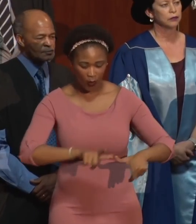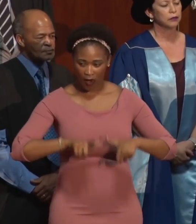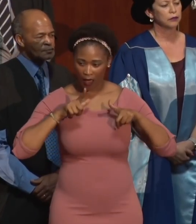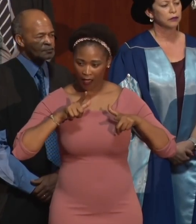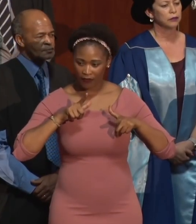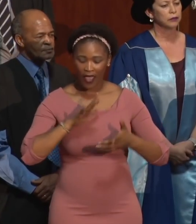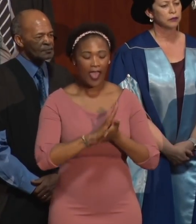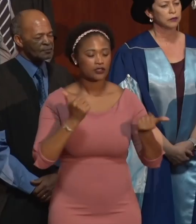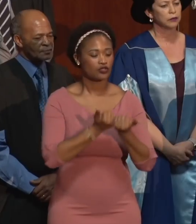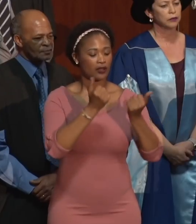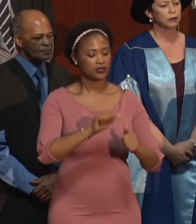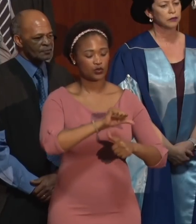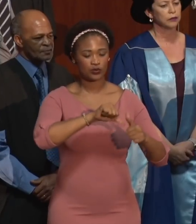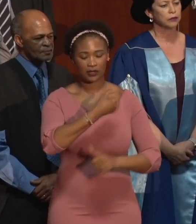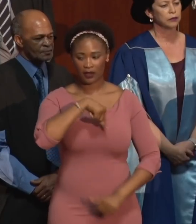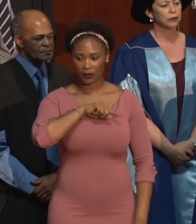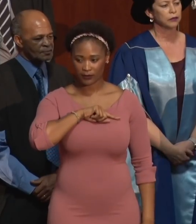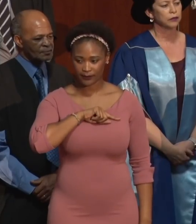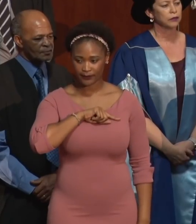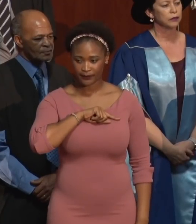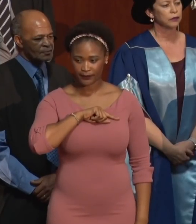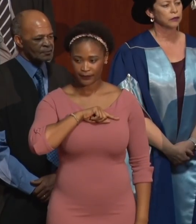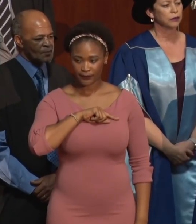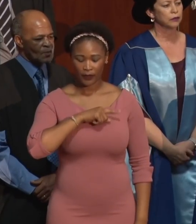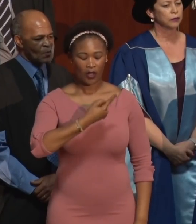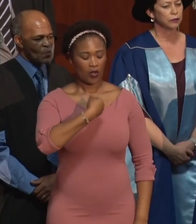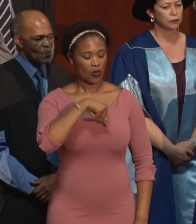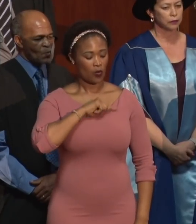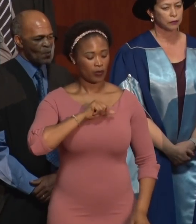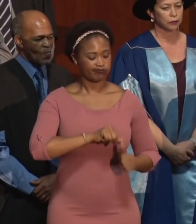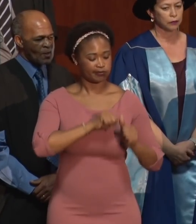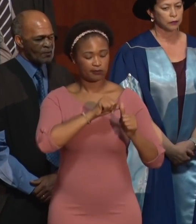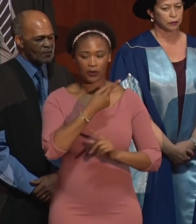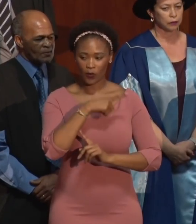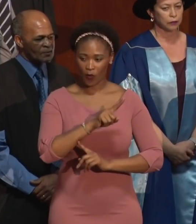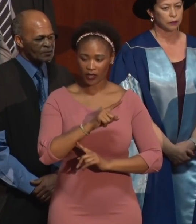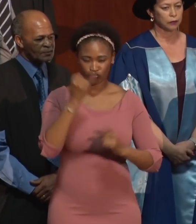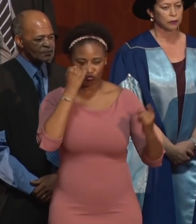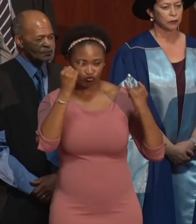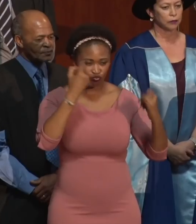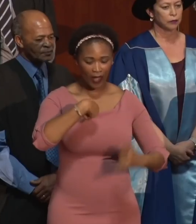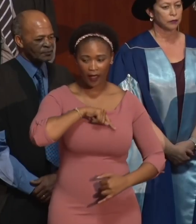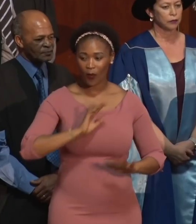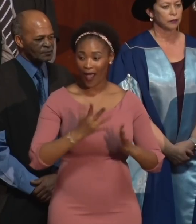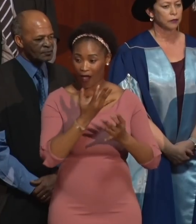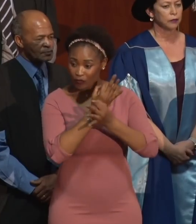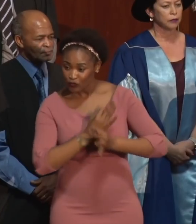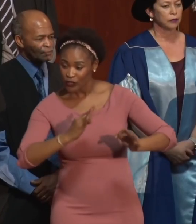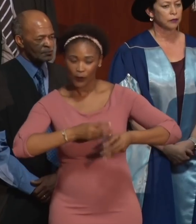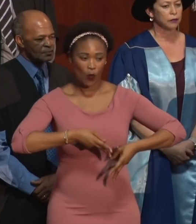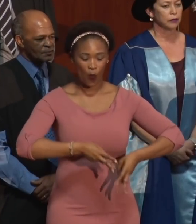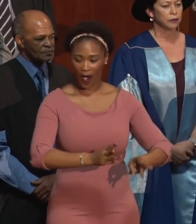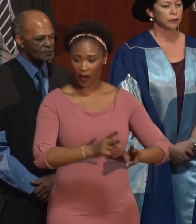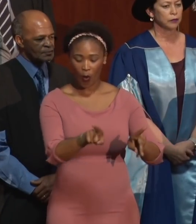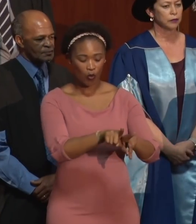the challenges of our society. We undertake to advance these ideals in a spirit of freedom and